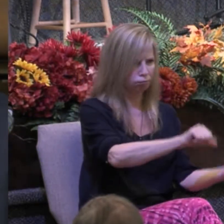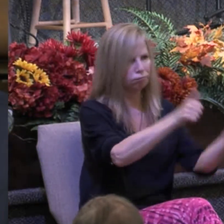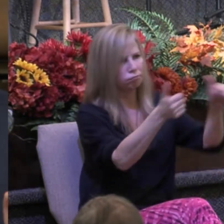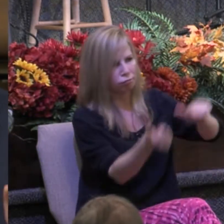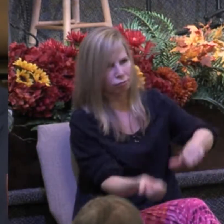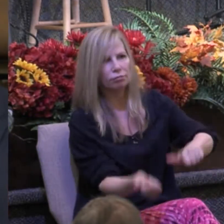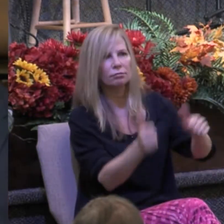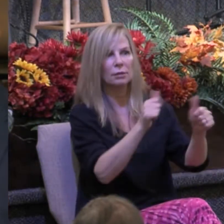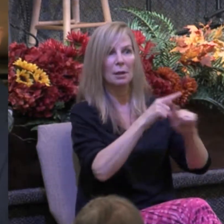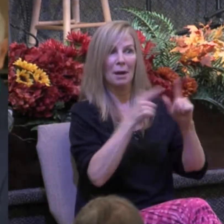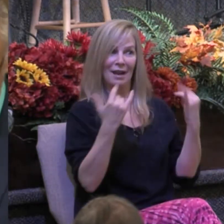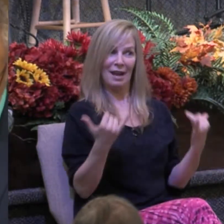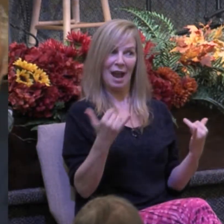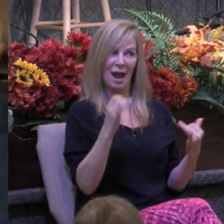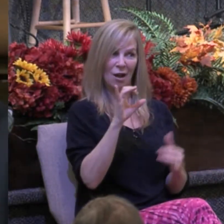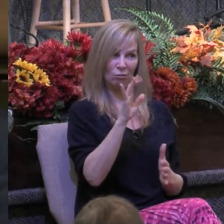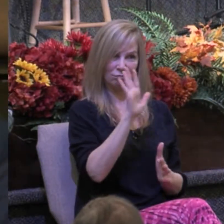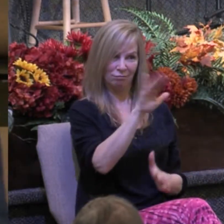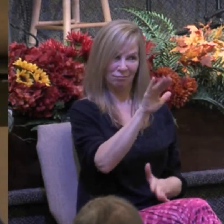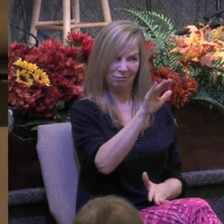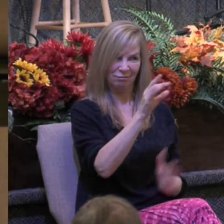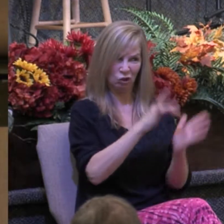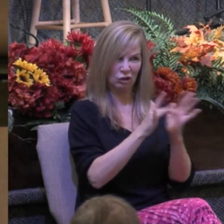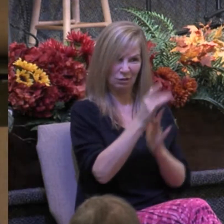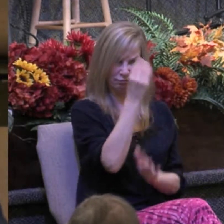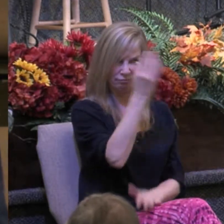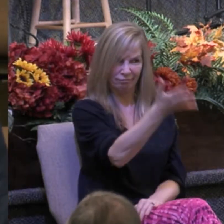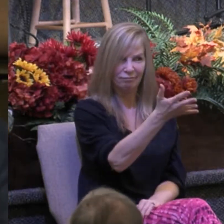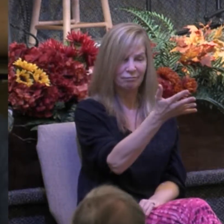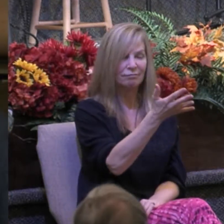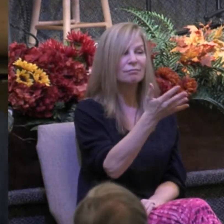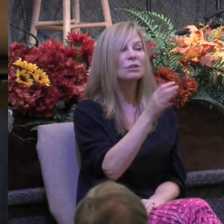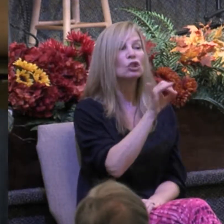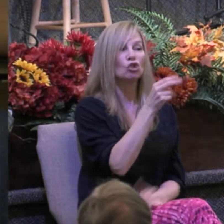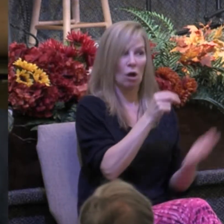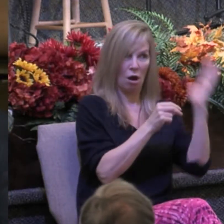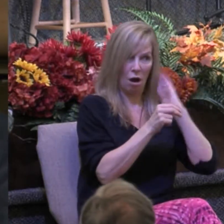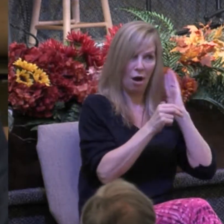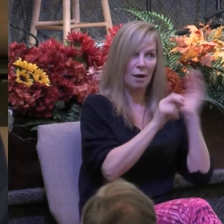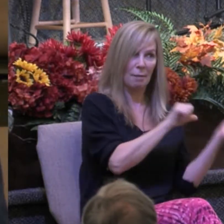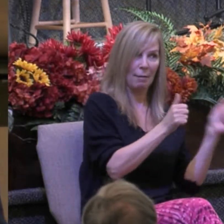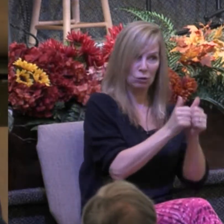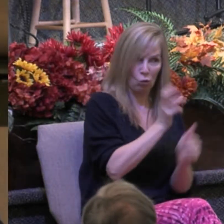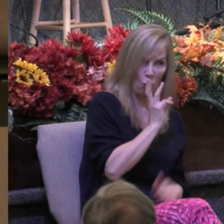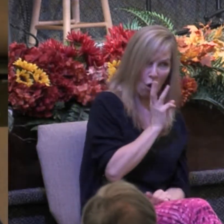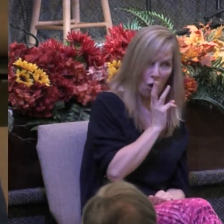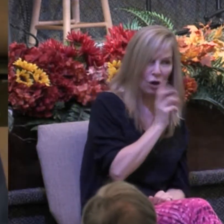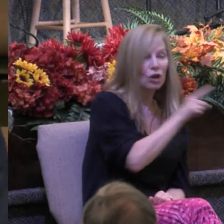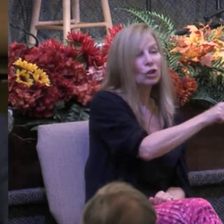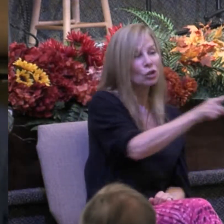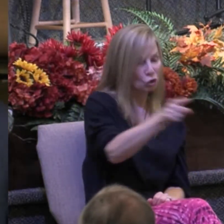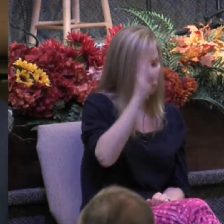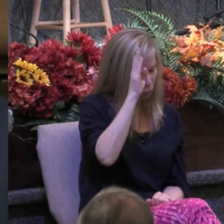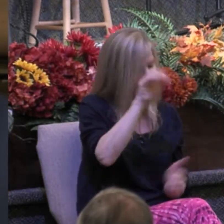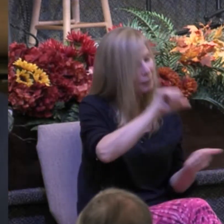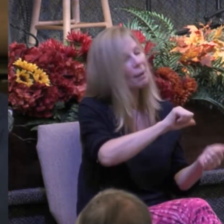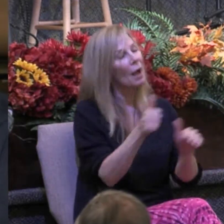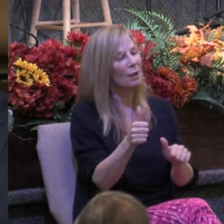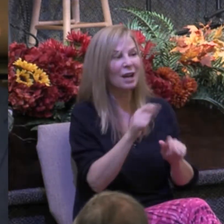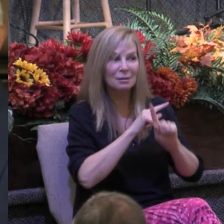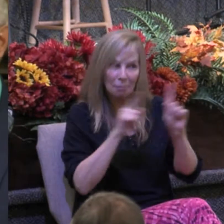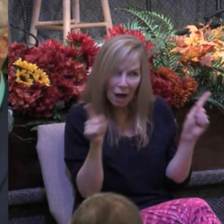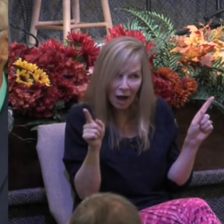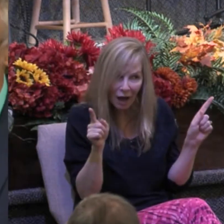now, Jesus says to them, just as John baptized with water, so you will be baptized